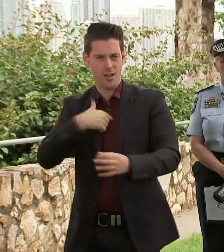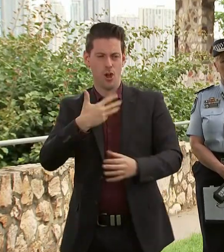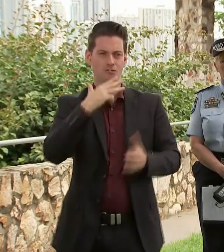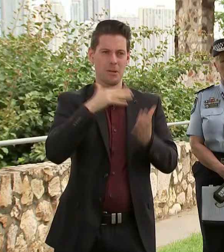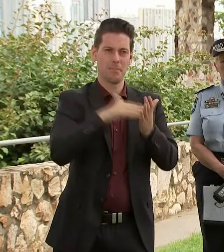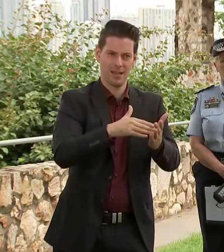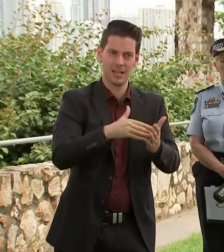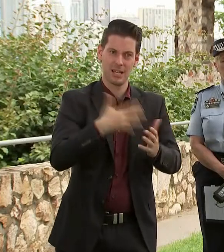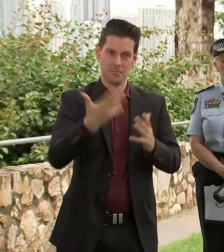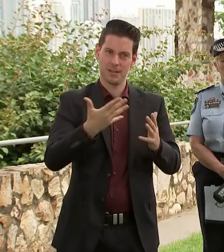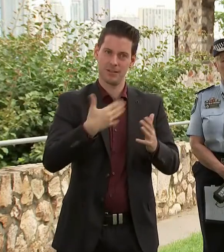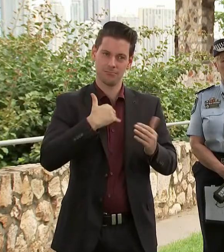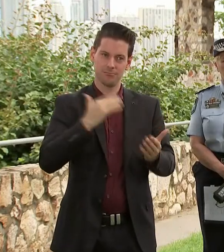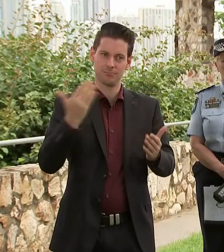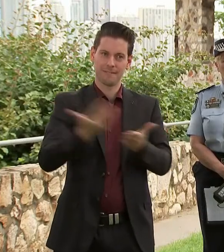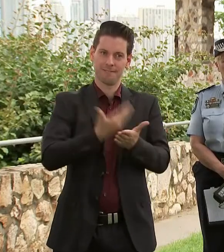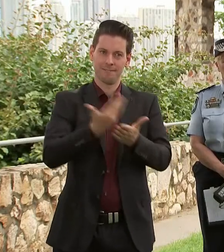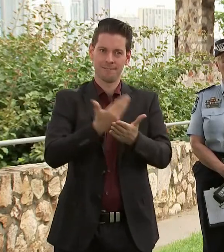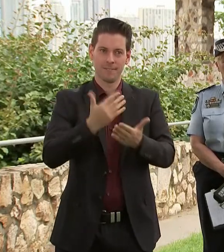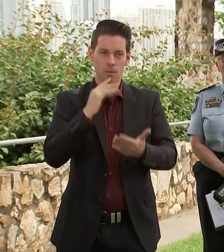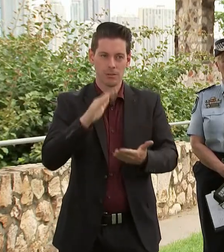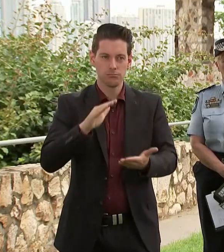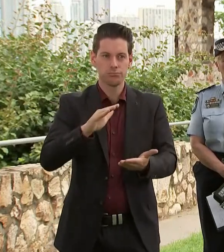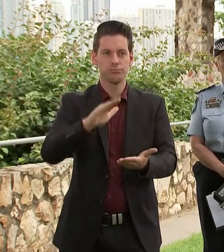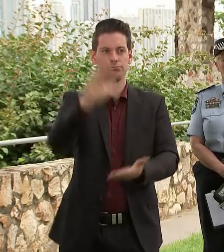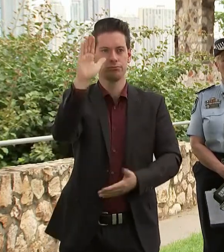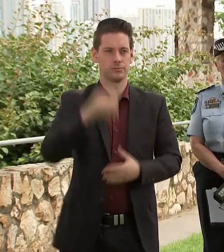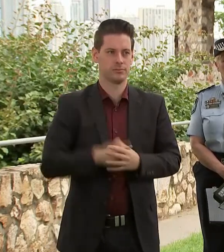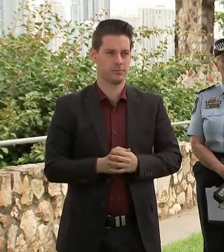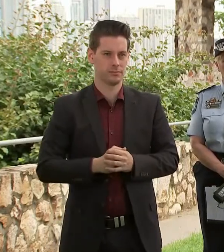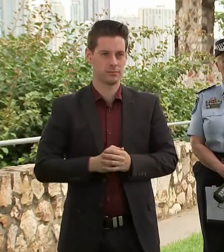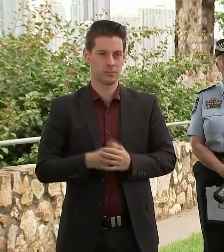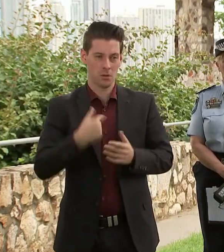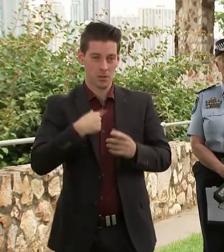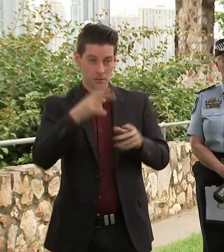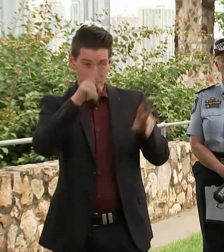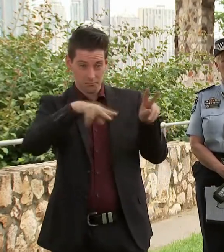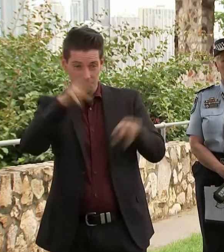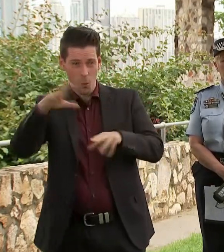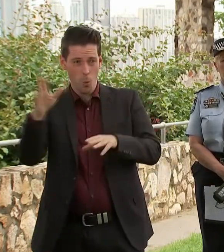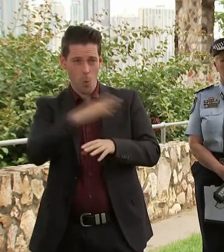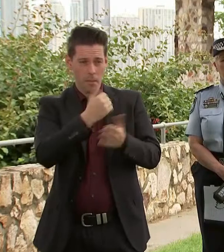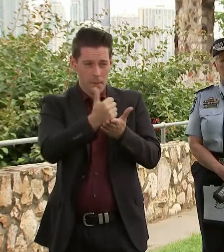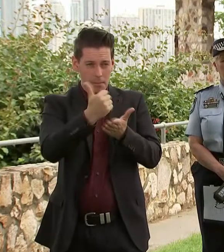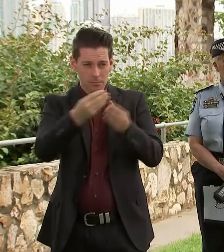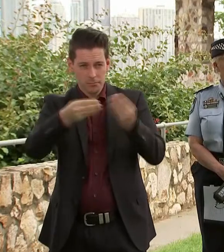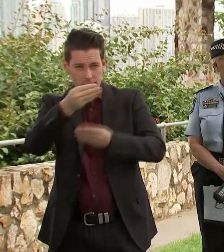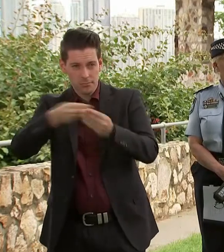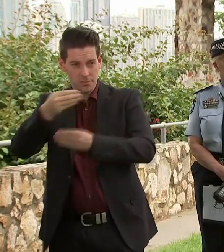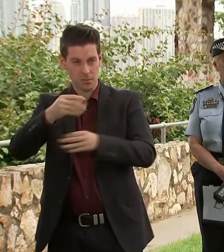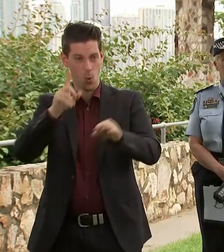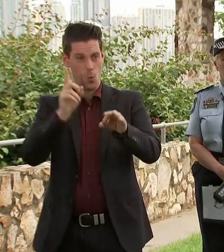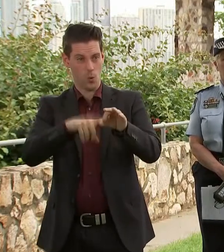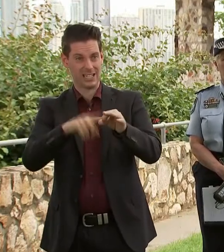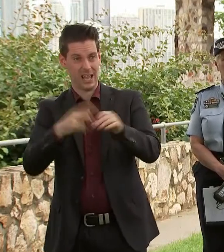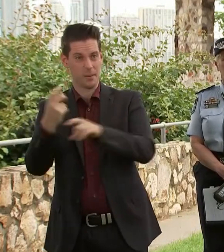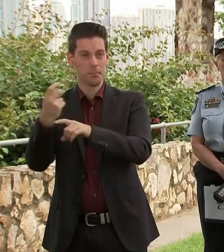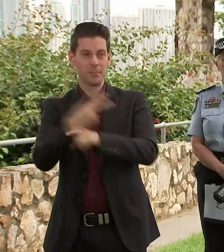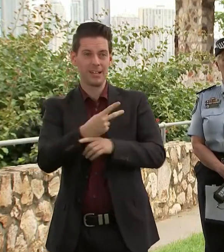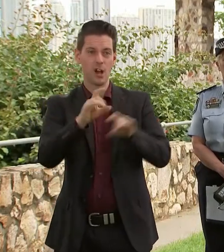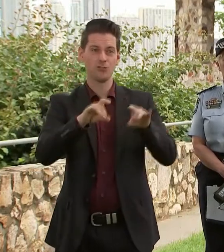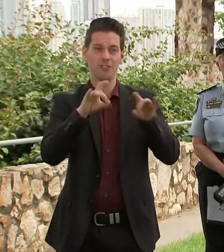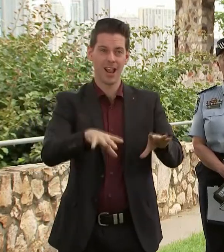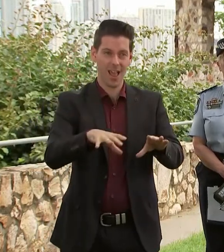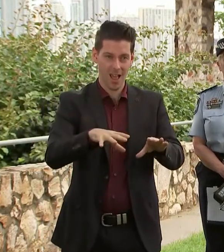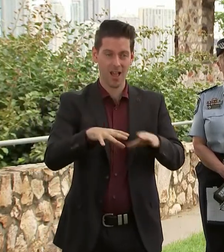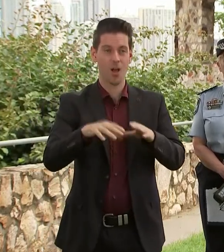in the right direction. So on all the major economic indicators, Queensland is either better than the national average